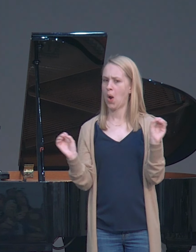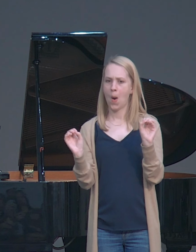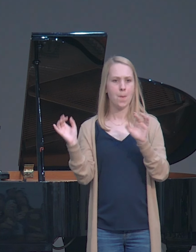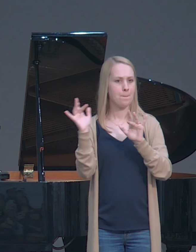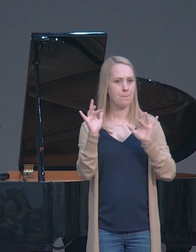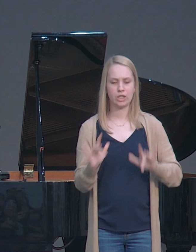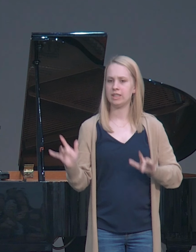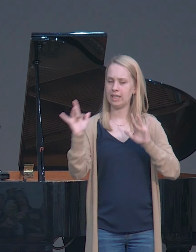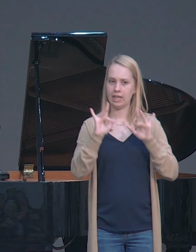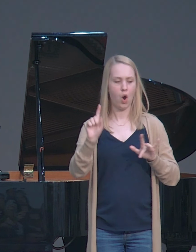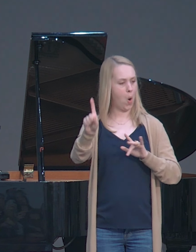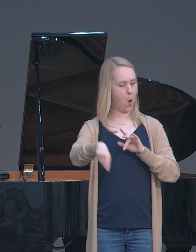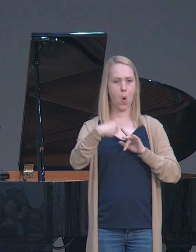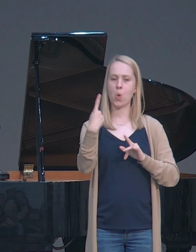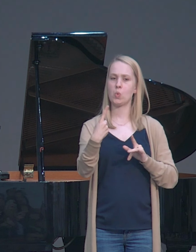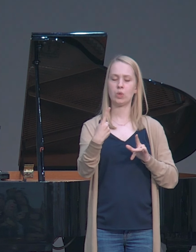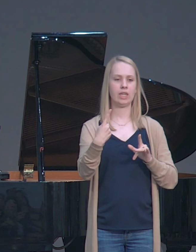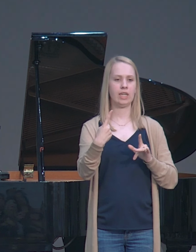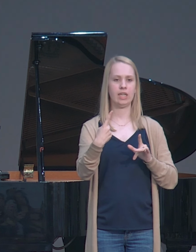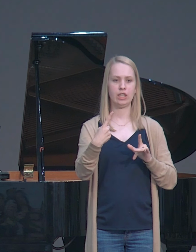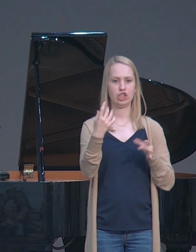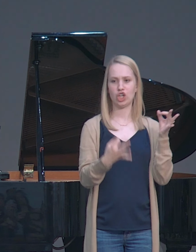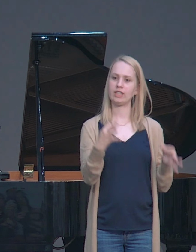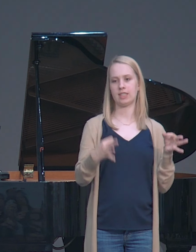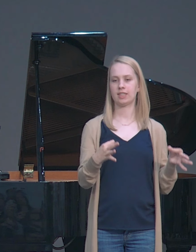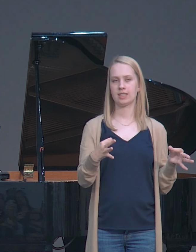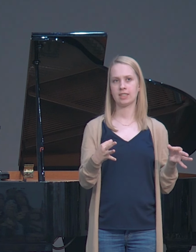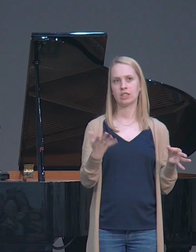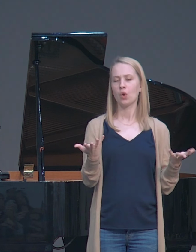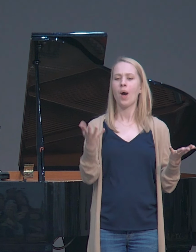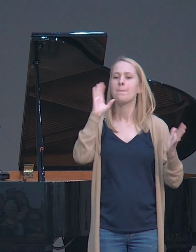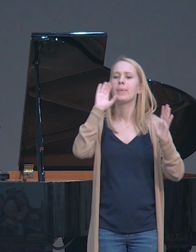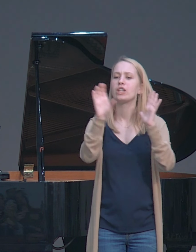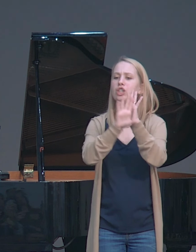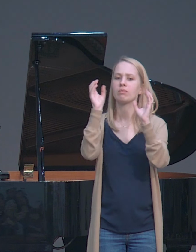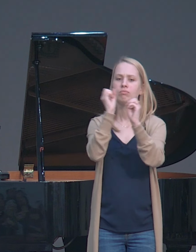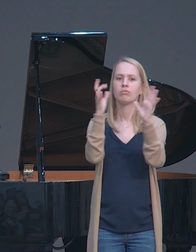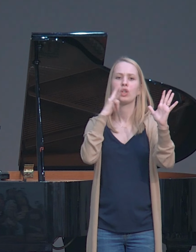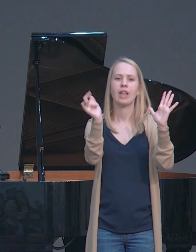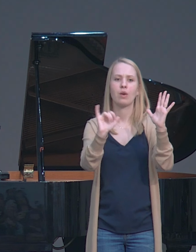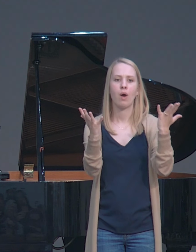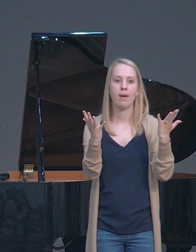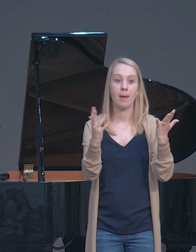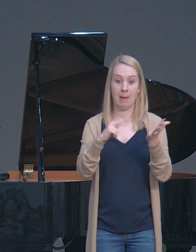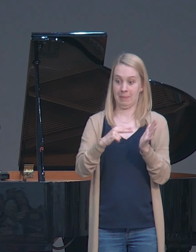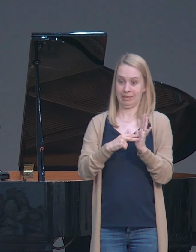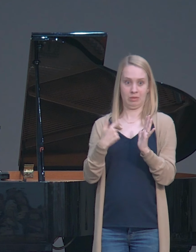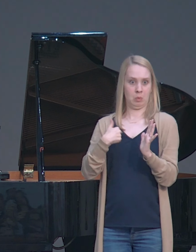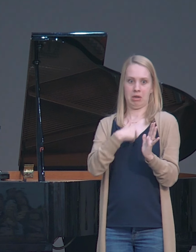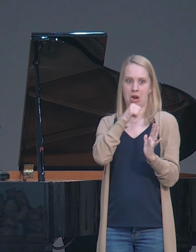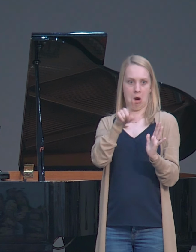purest form, what picture does that give us? Well, it gives us a picture of a position we're not qualified for.